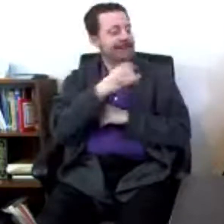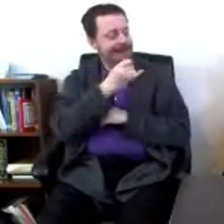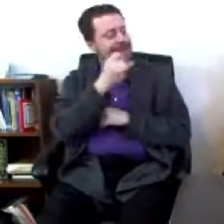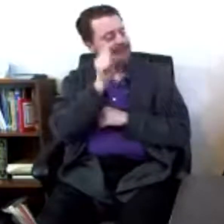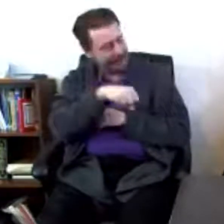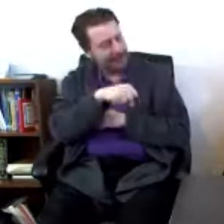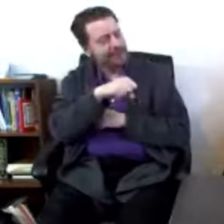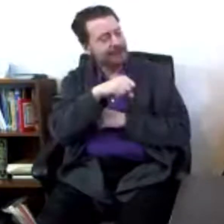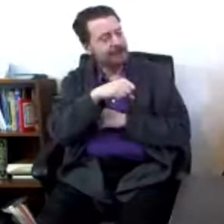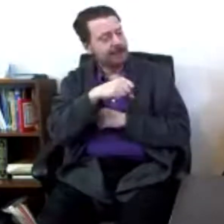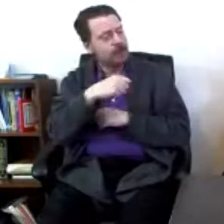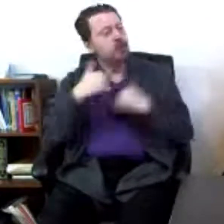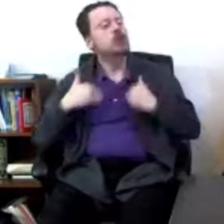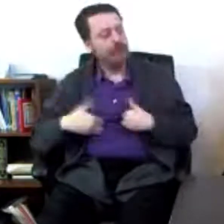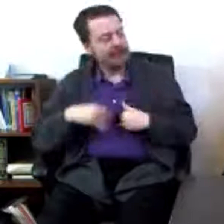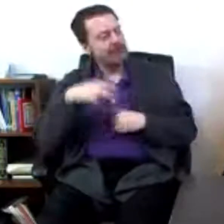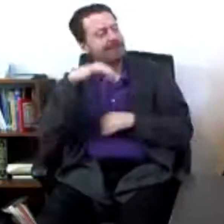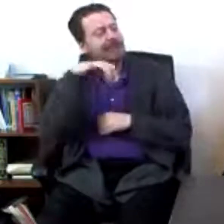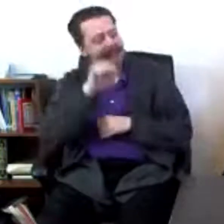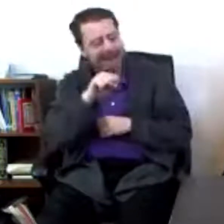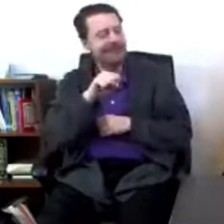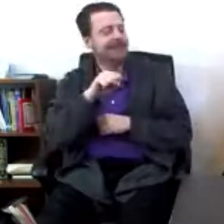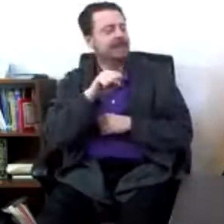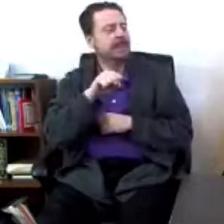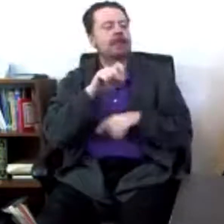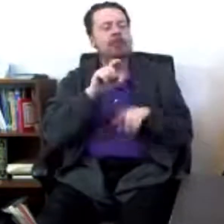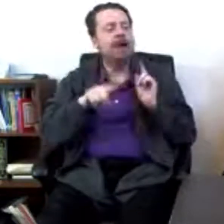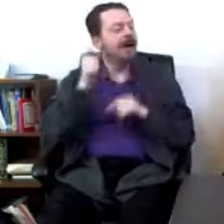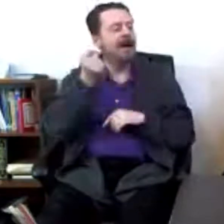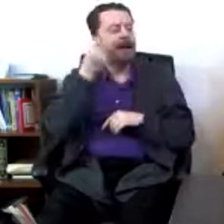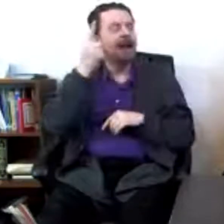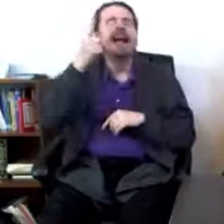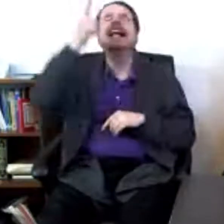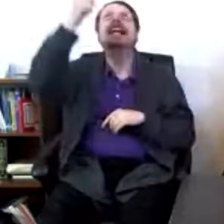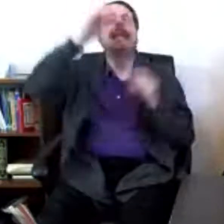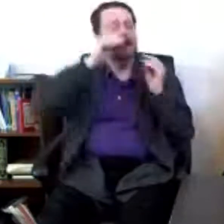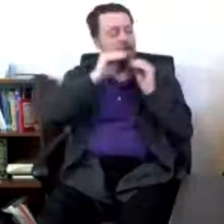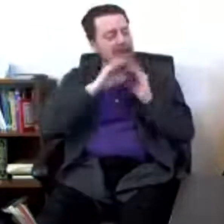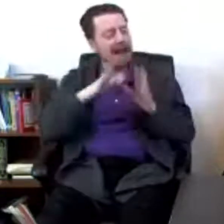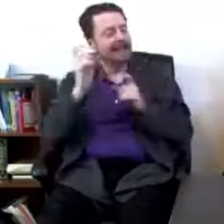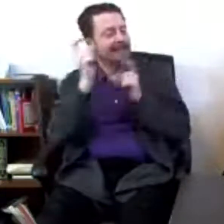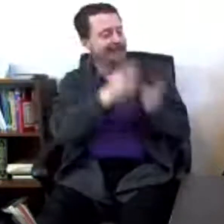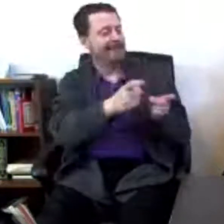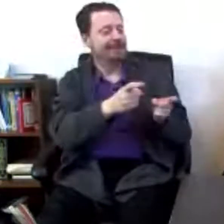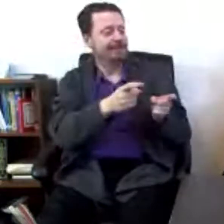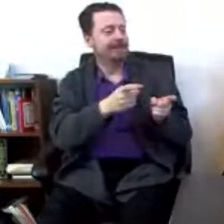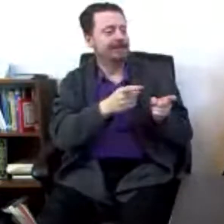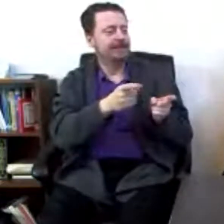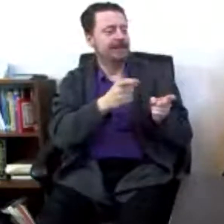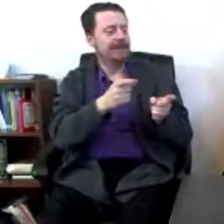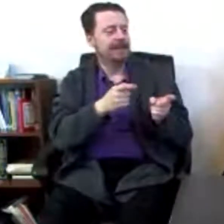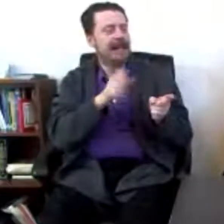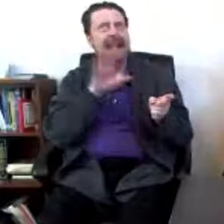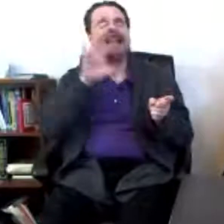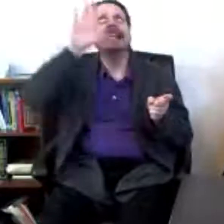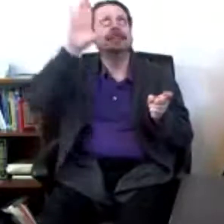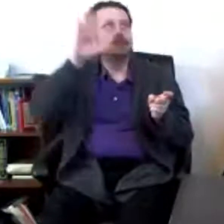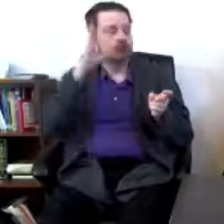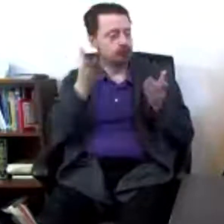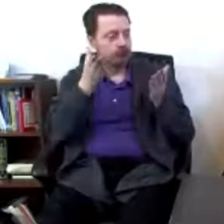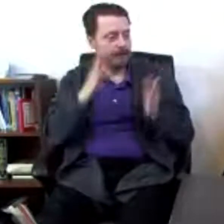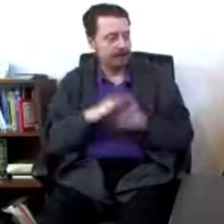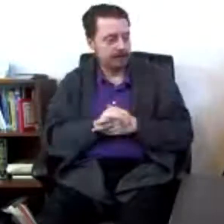like you. But Allah blesses whom He wills of His servants. And we were